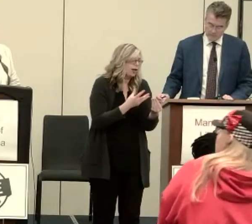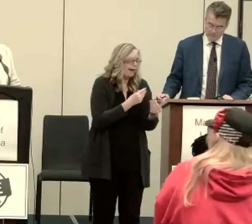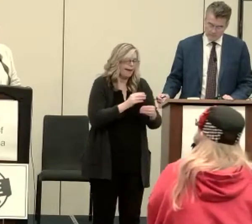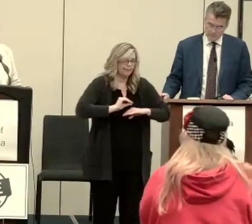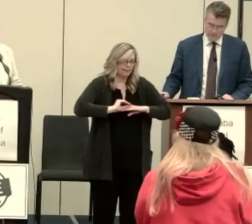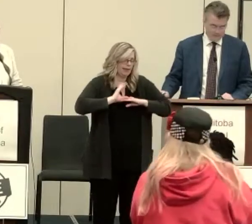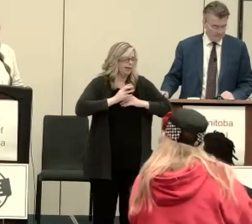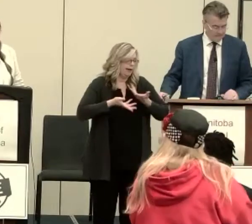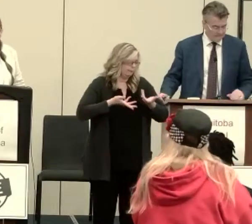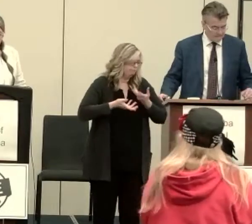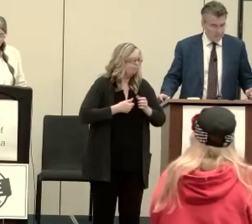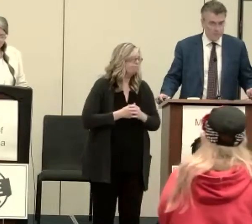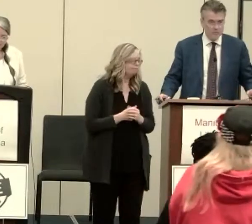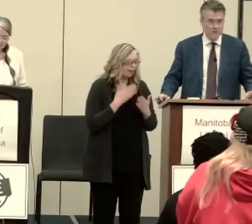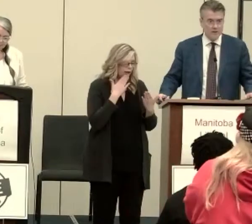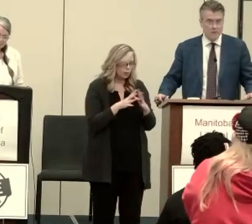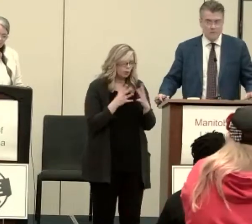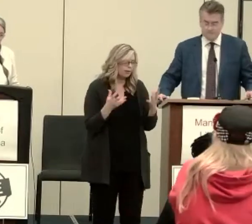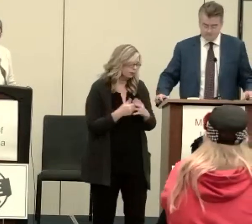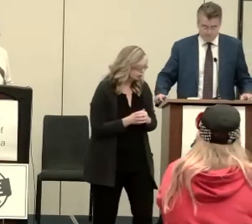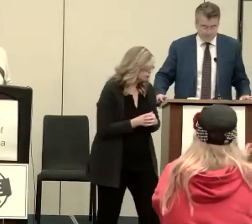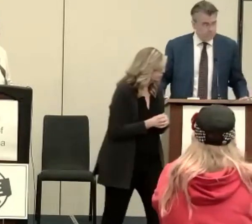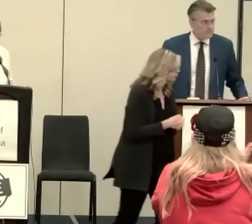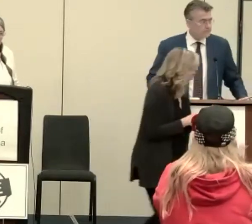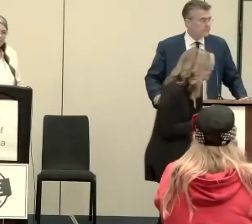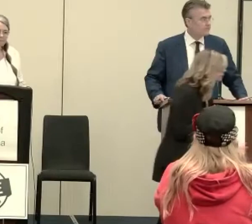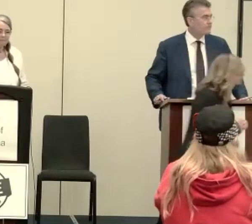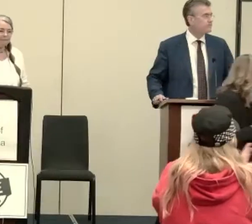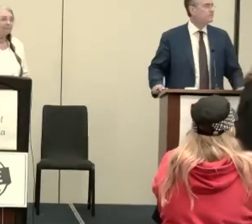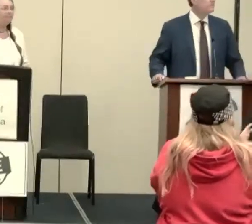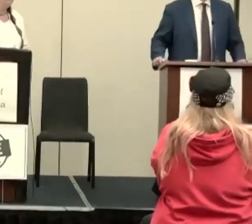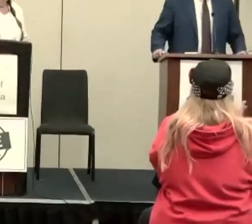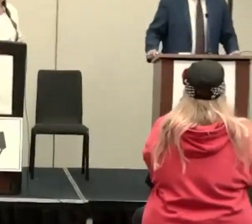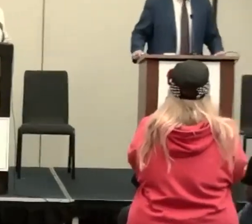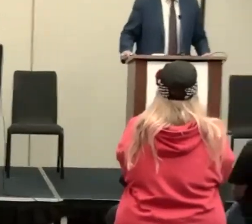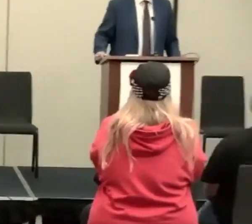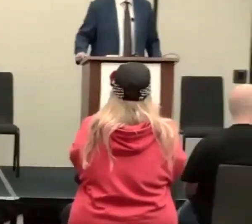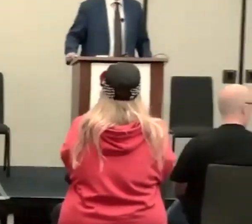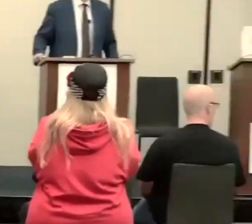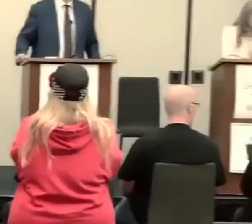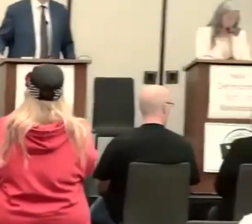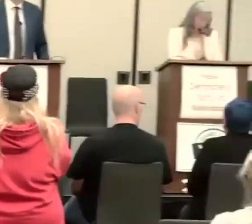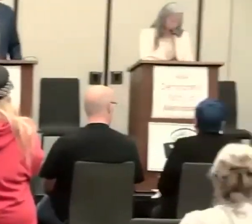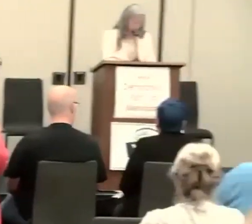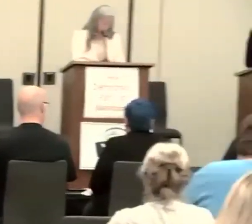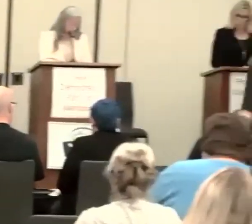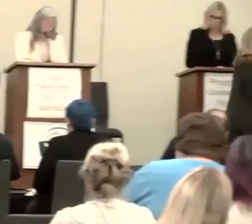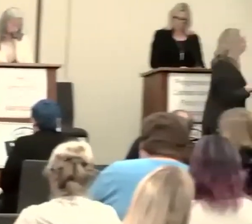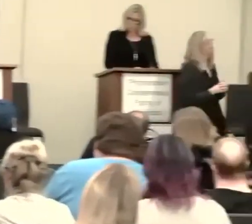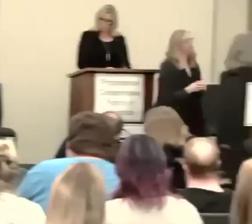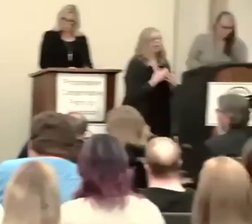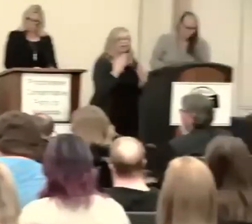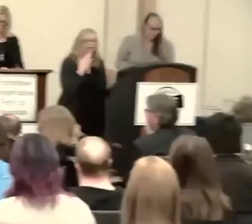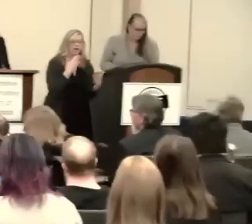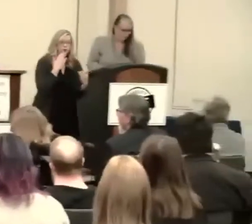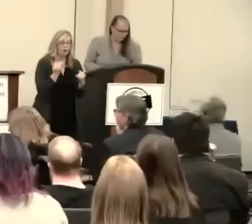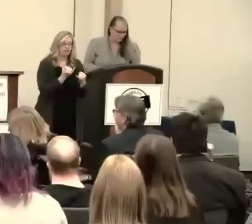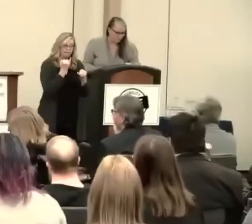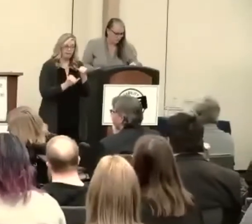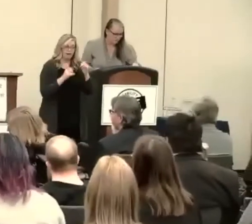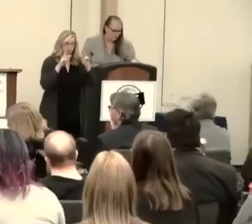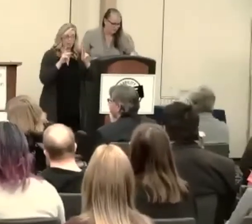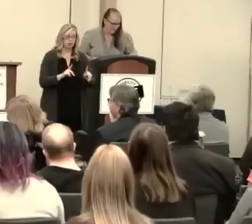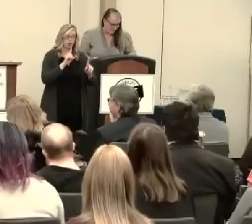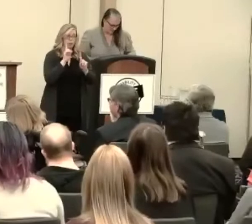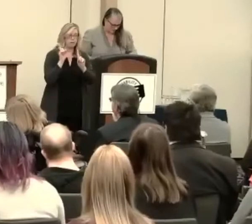dignity. Thank you so much. Thank you. Thank you. And the final candidate to respond to